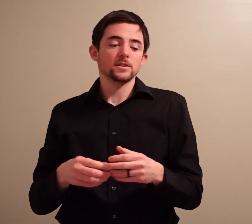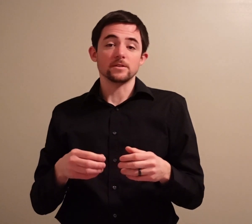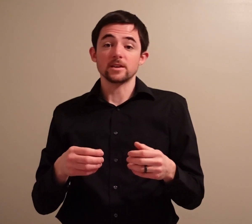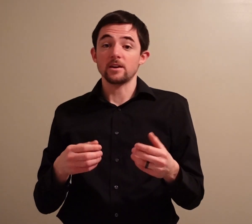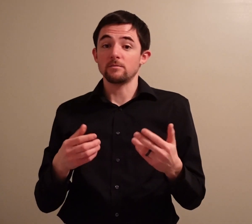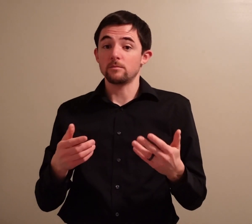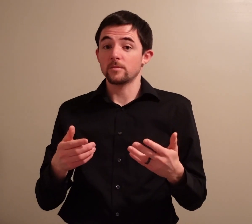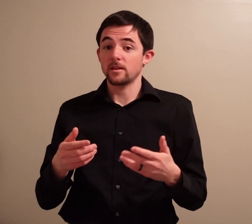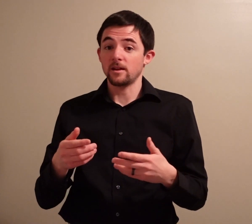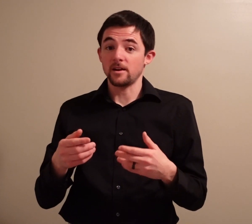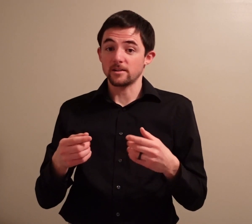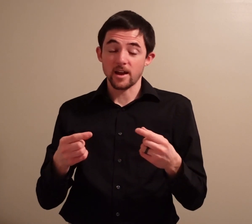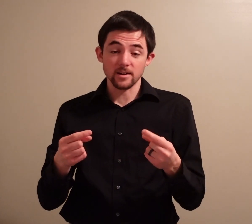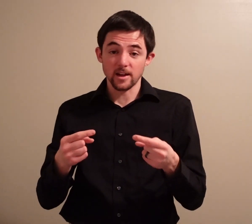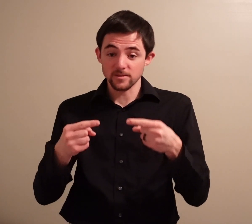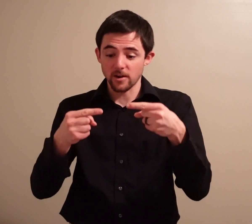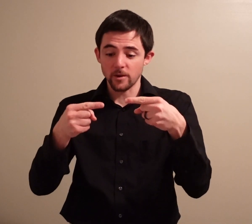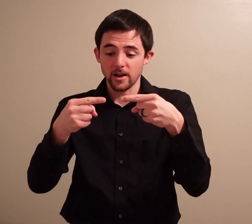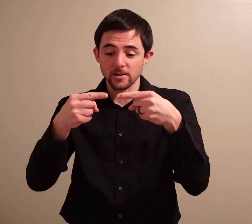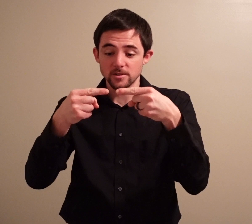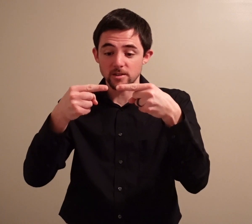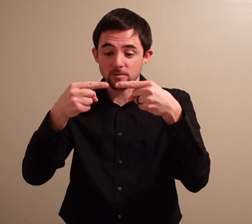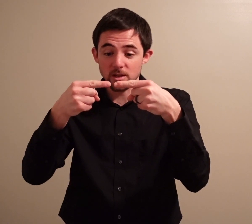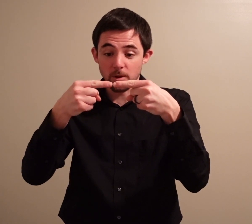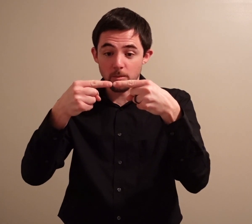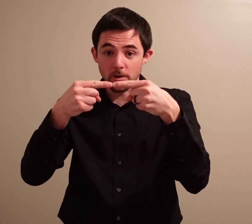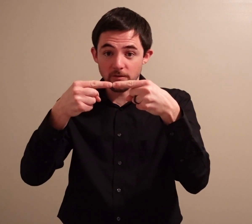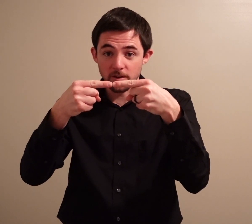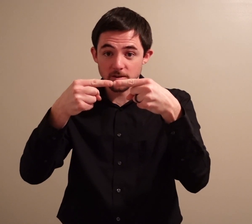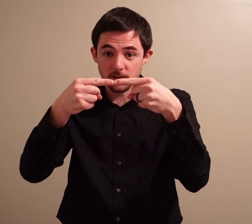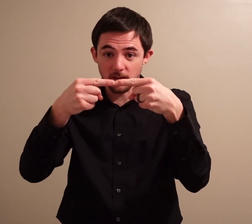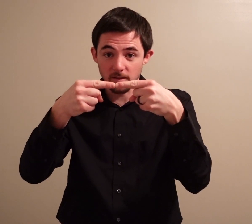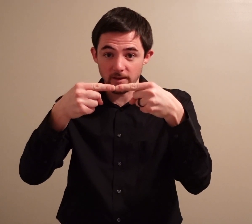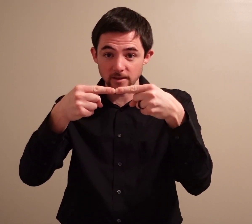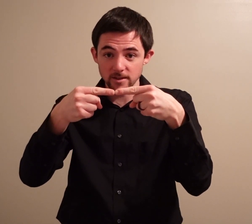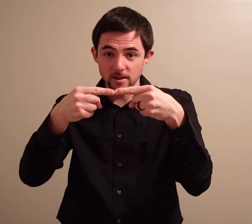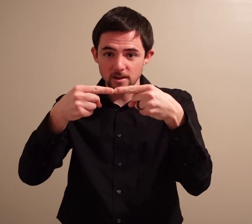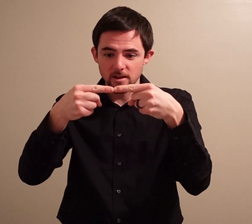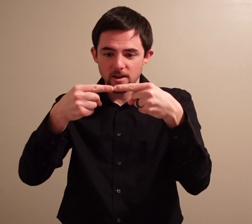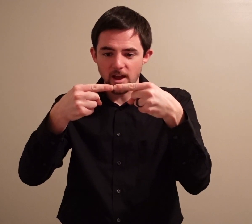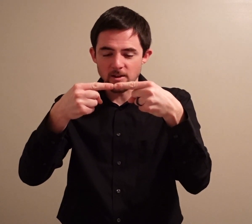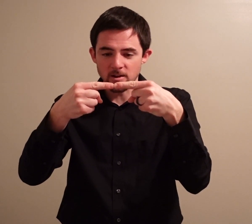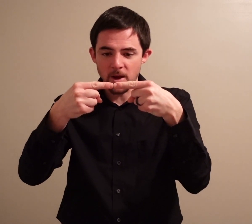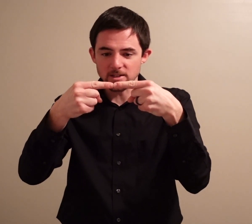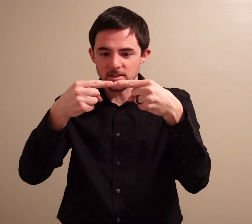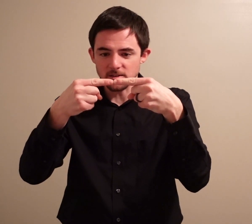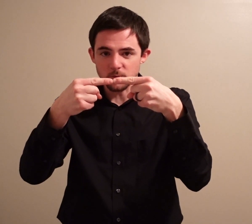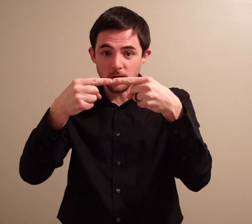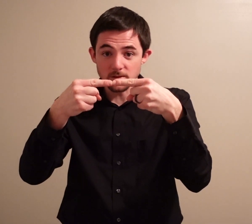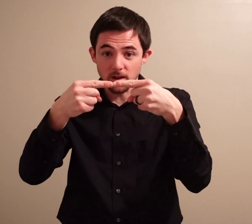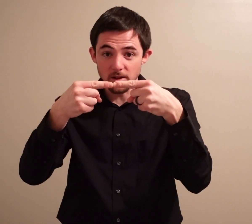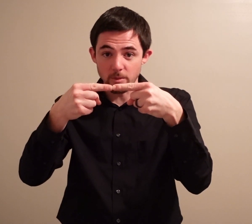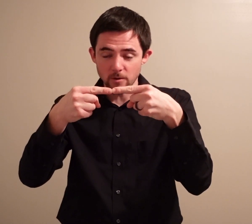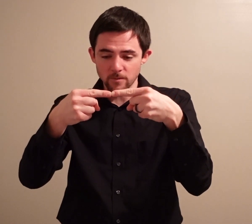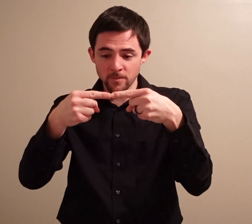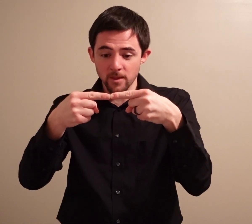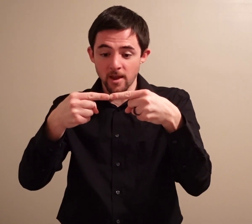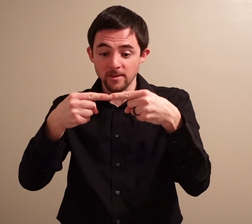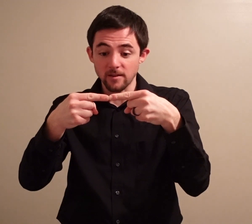to add a classifier, we can actually keep our pointer fingers together like this. And you can imagine it as one solid bone and they